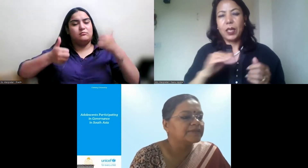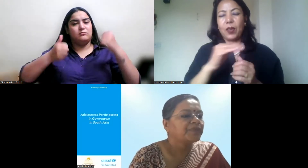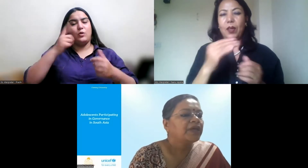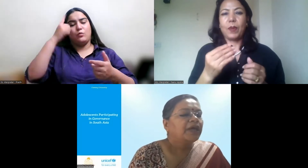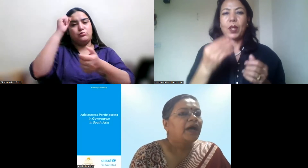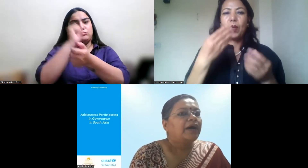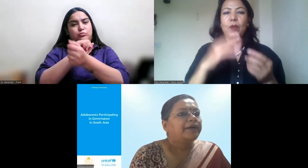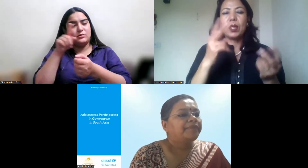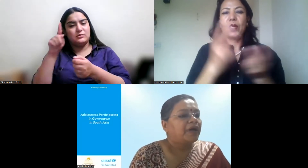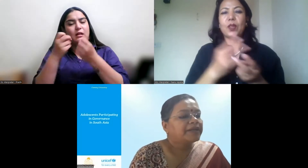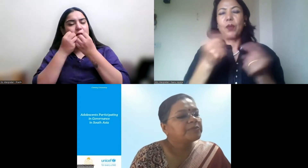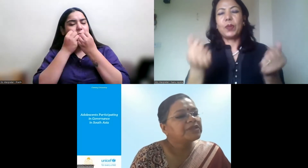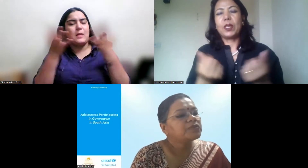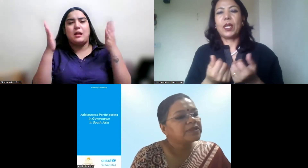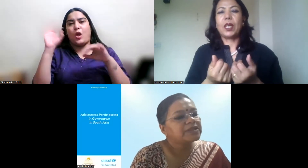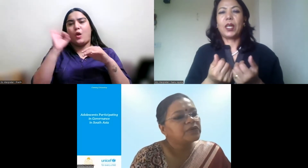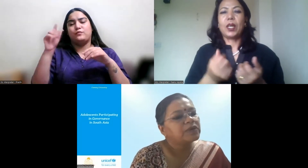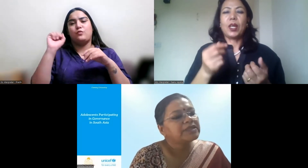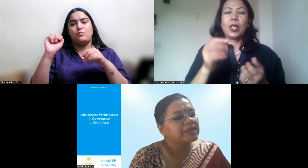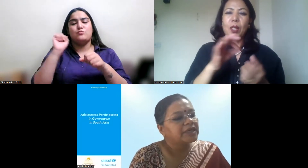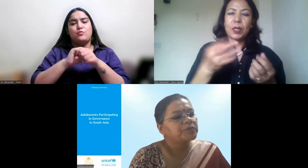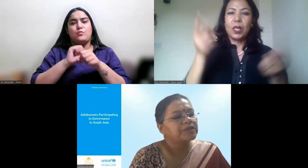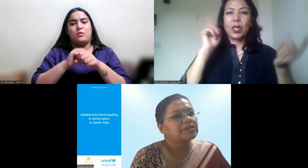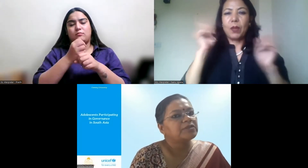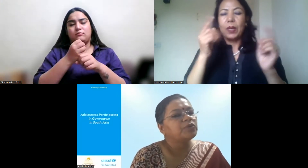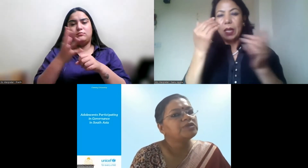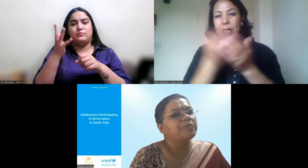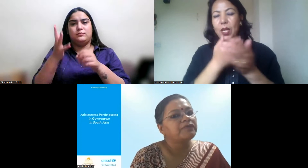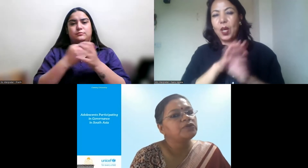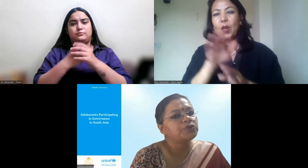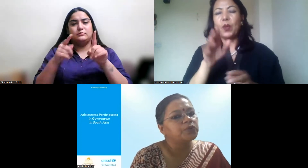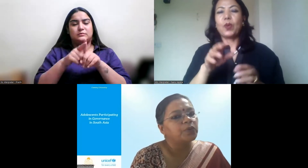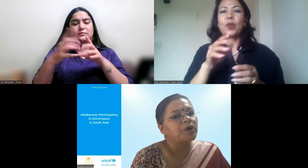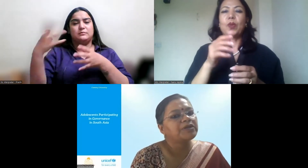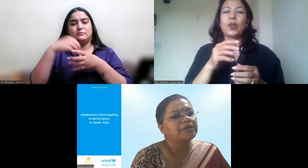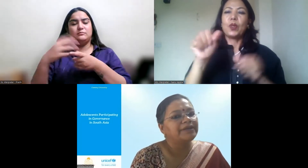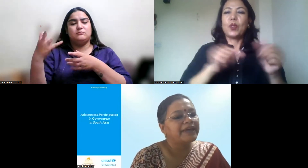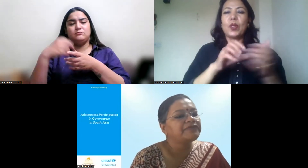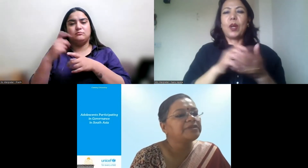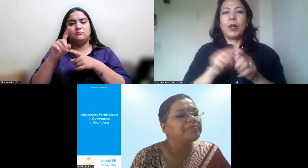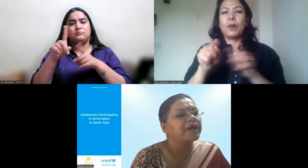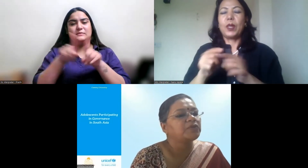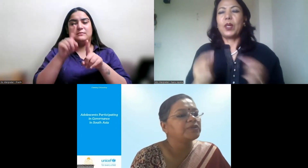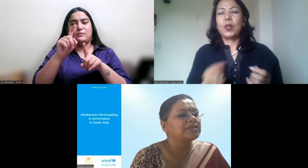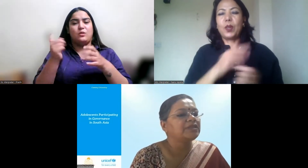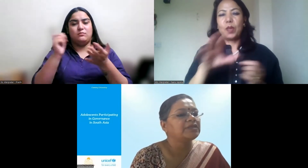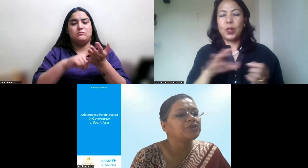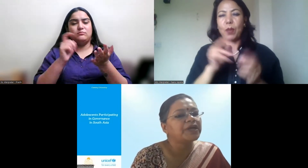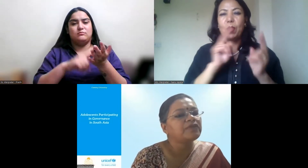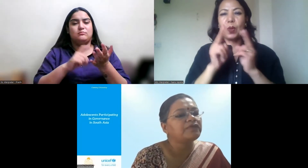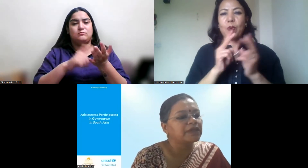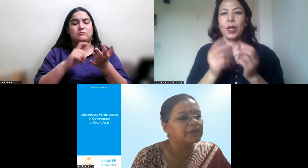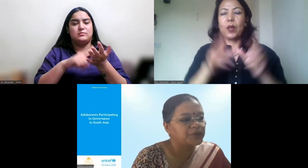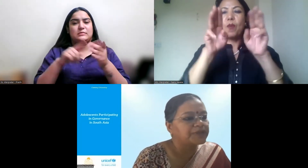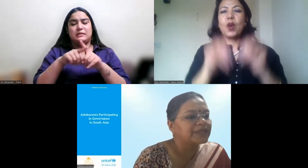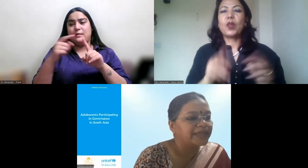others. Our experience was that in all these engagements, the most powerful tool, or what left an impact, was the strength